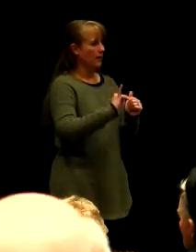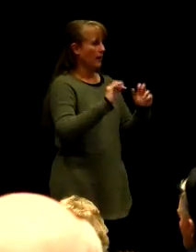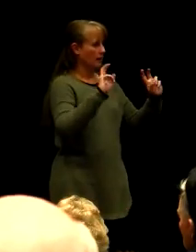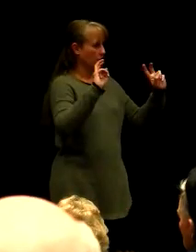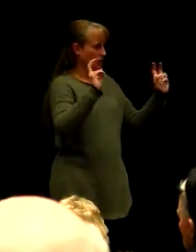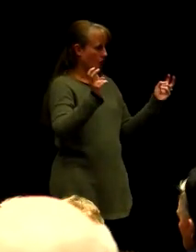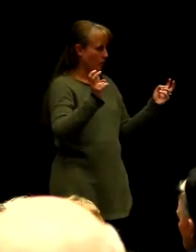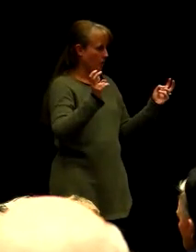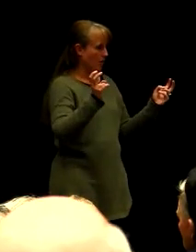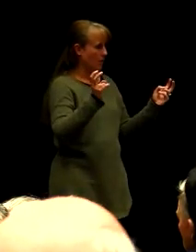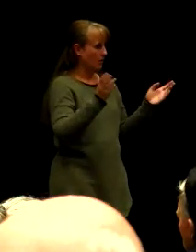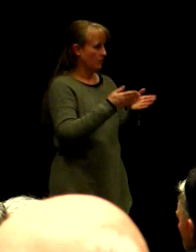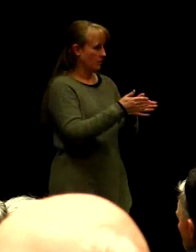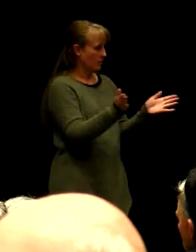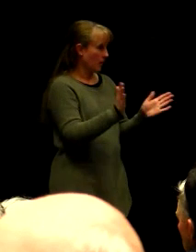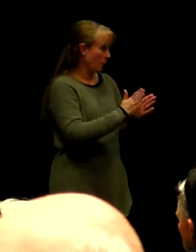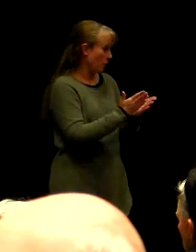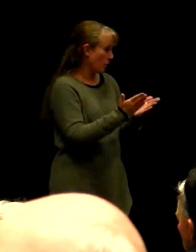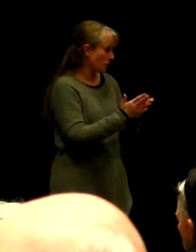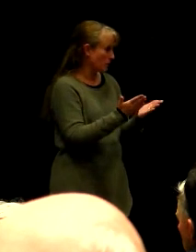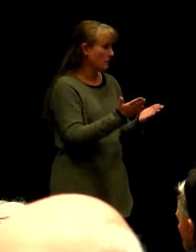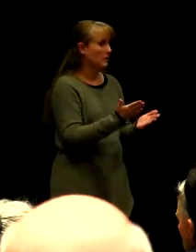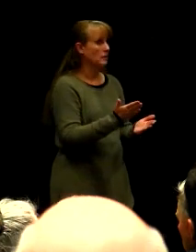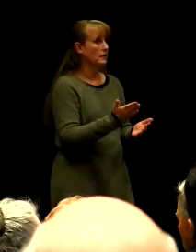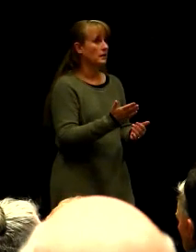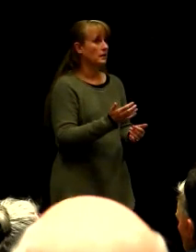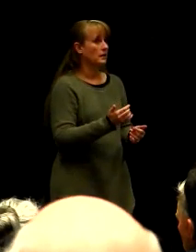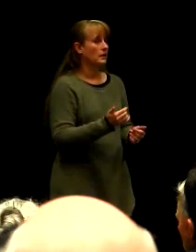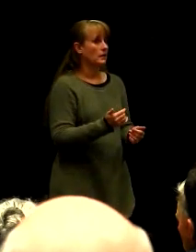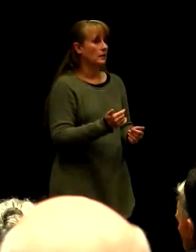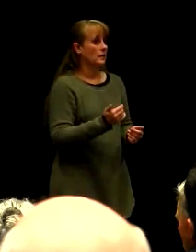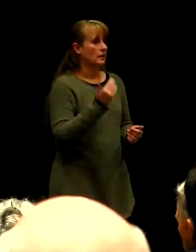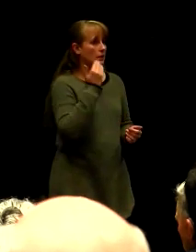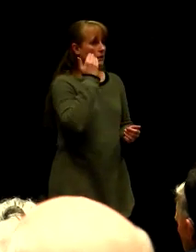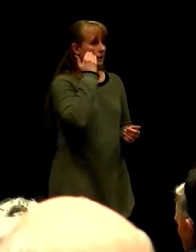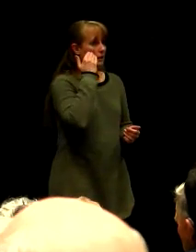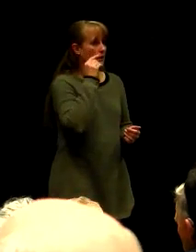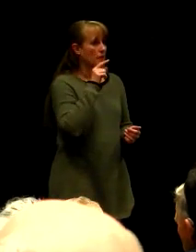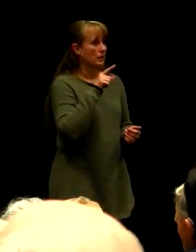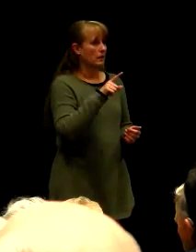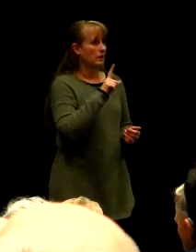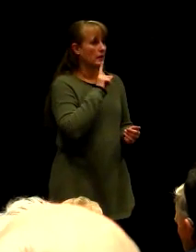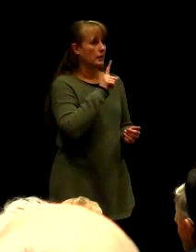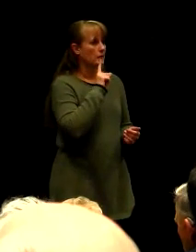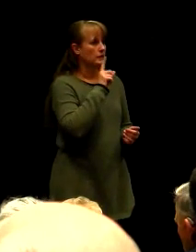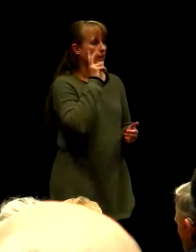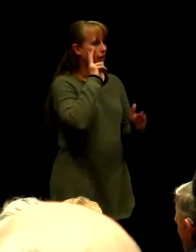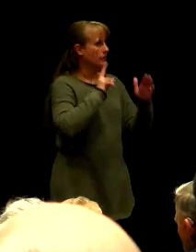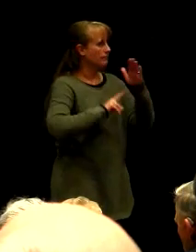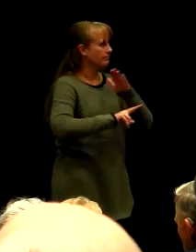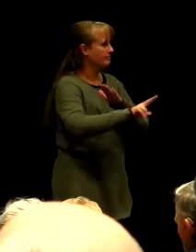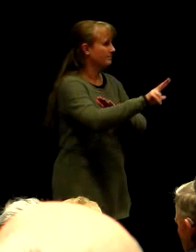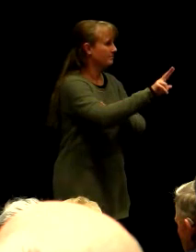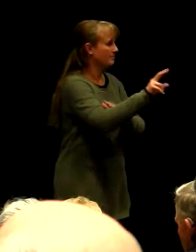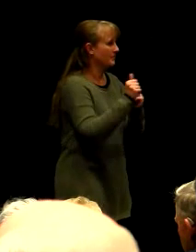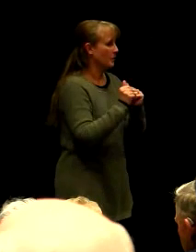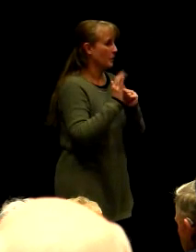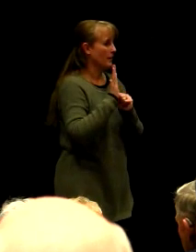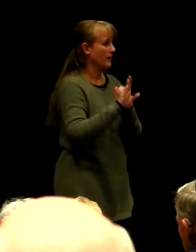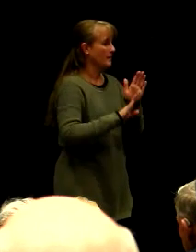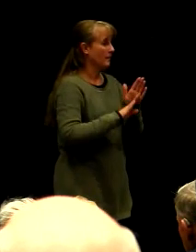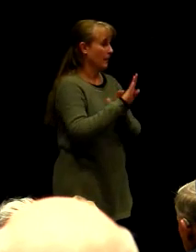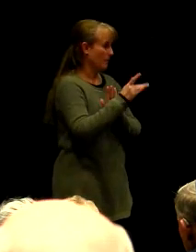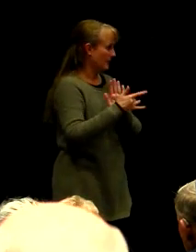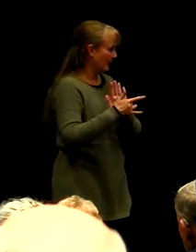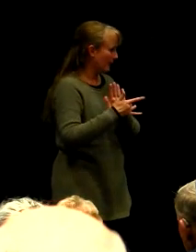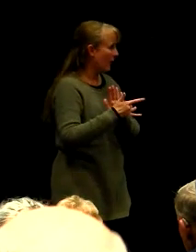was, I think, credited with being incredibly foresighted with respect to the development of technology. For